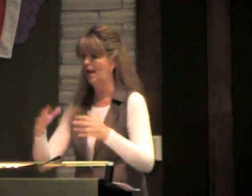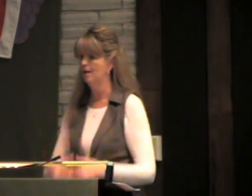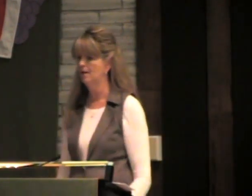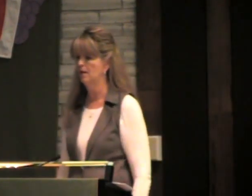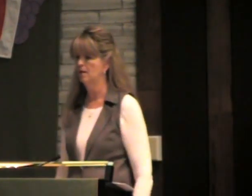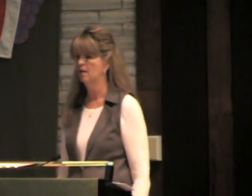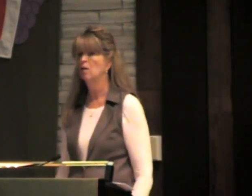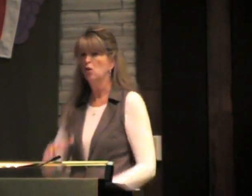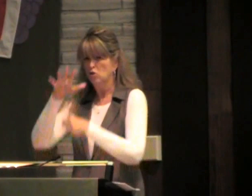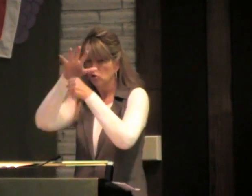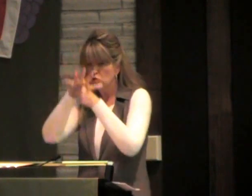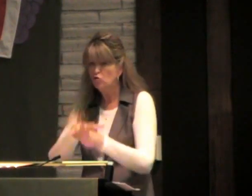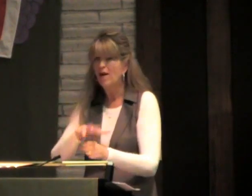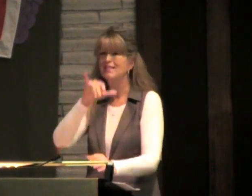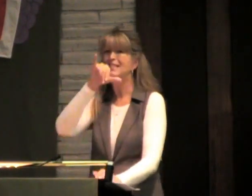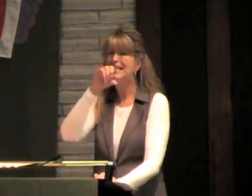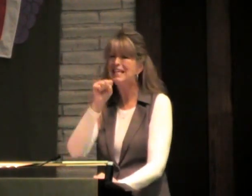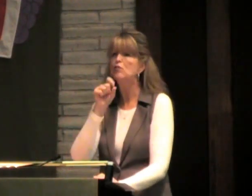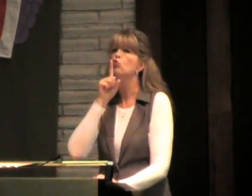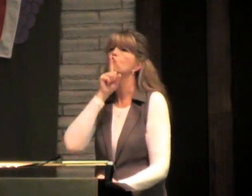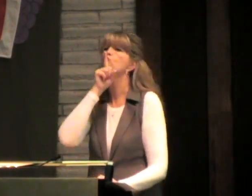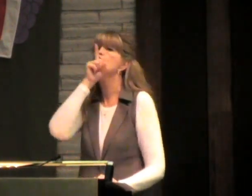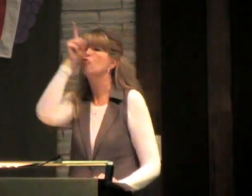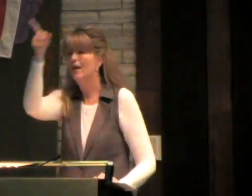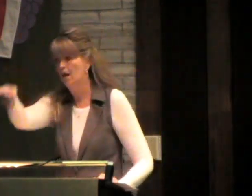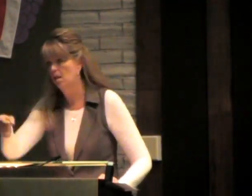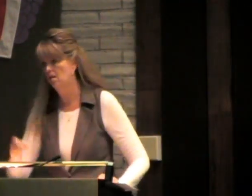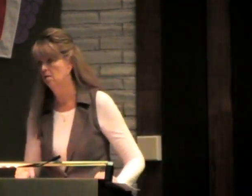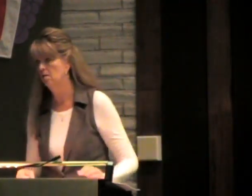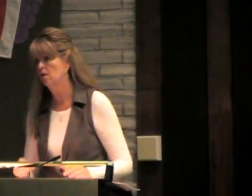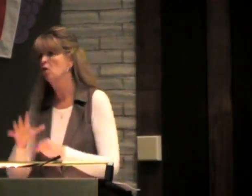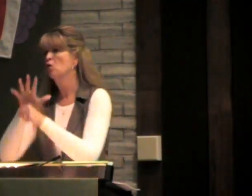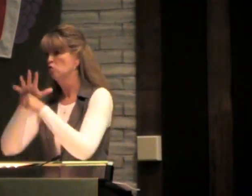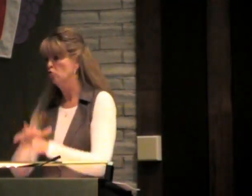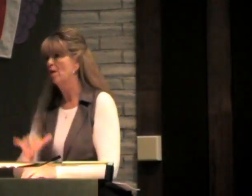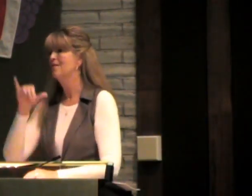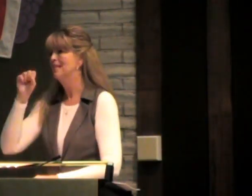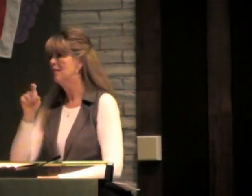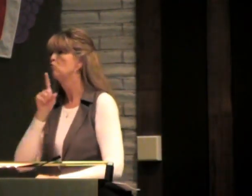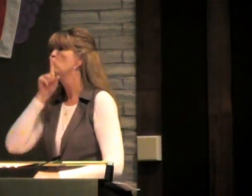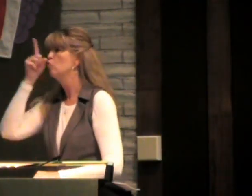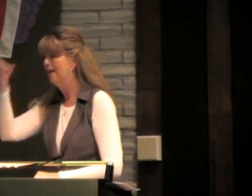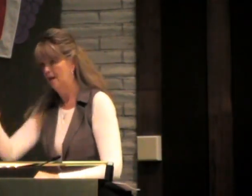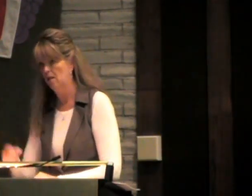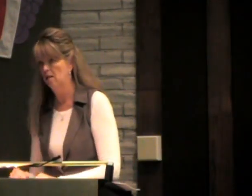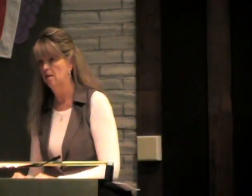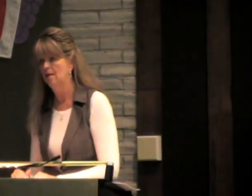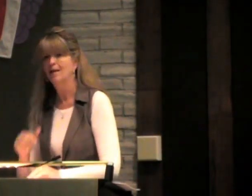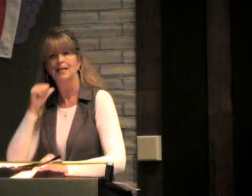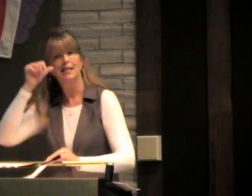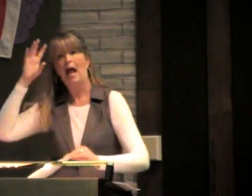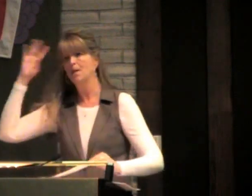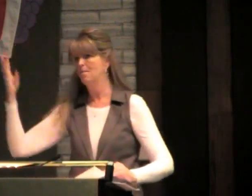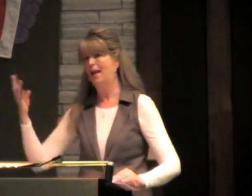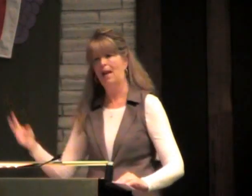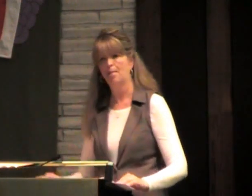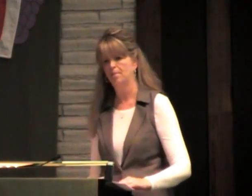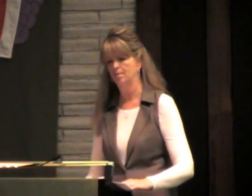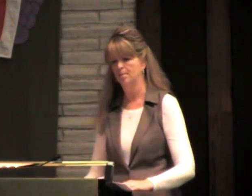high stress situations that lead to anxiety. Stress is real. I want to emphasize that. Stress